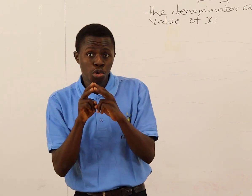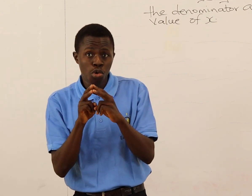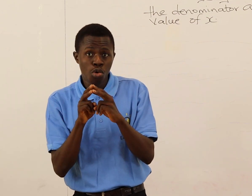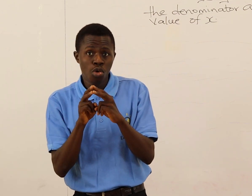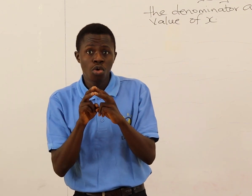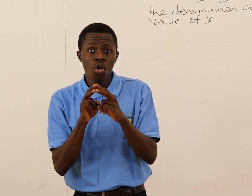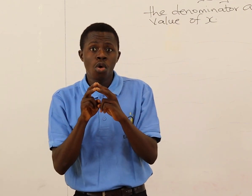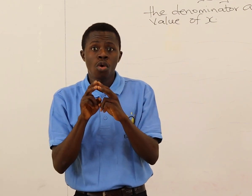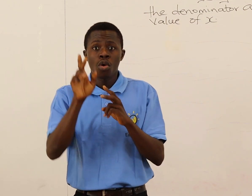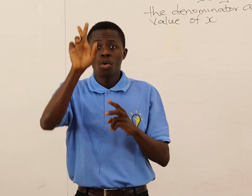So,